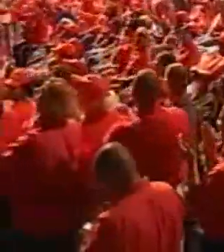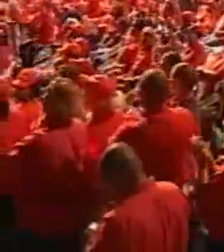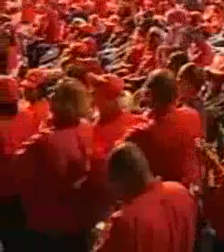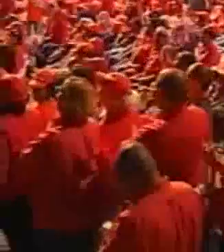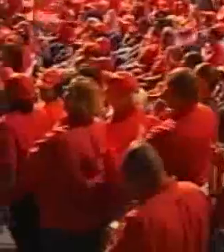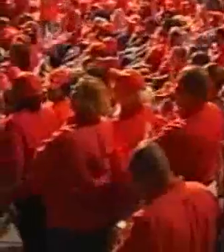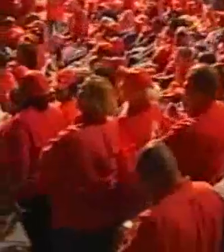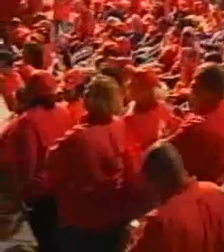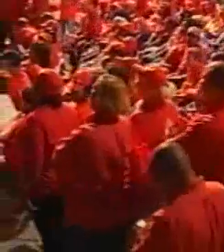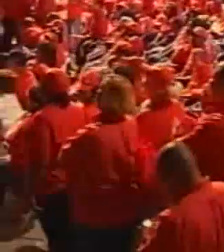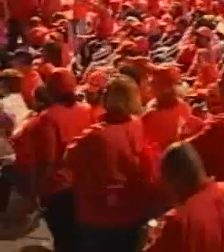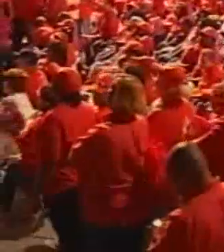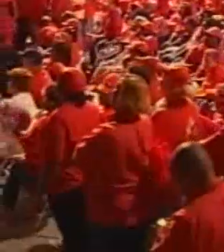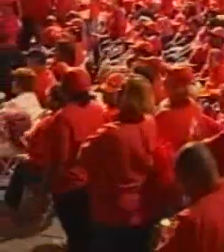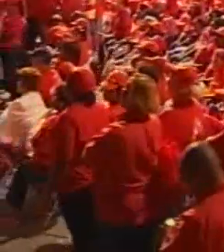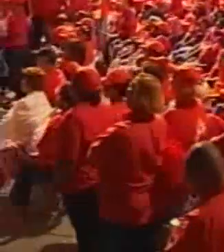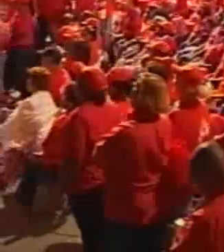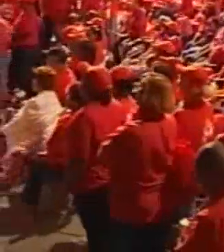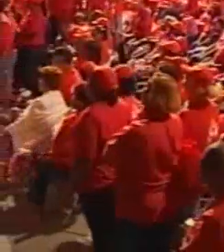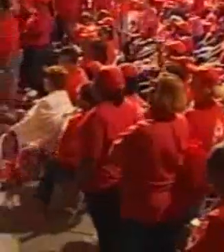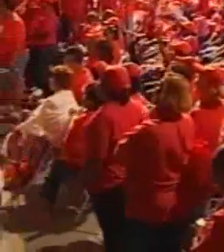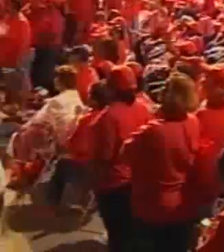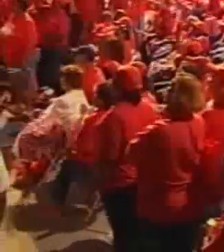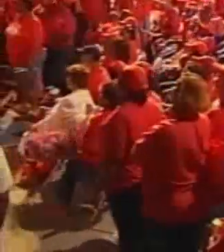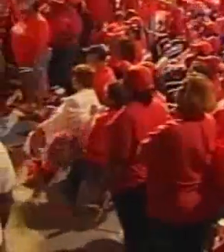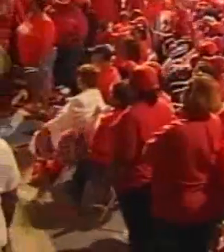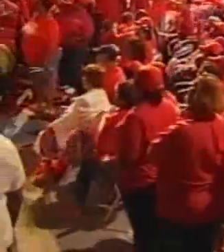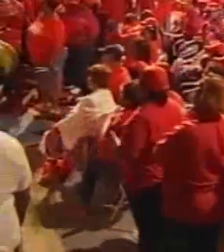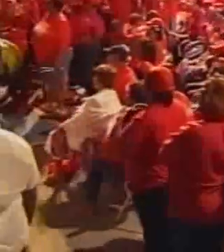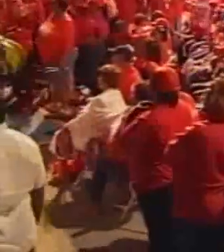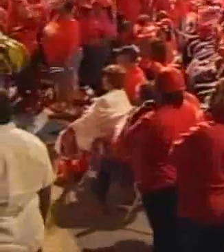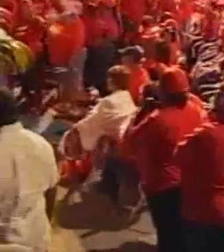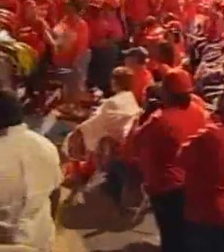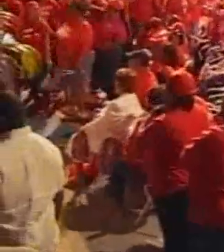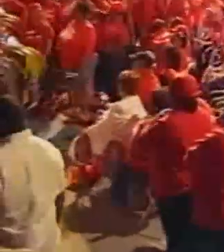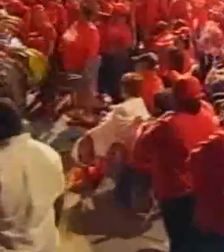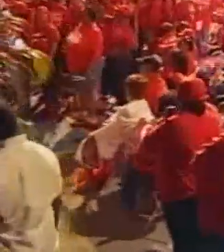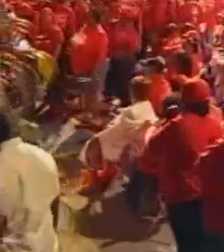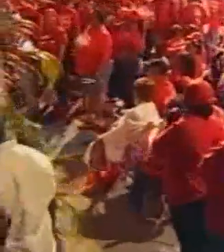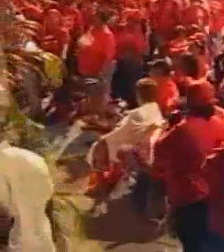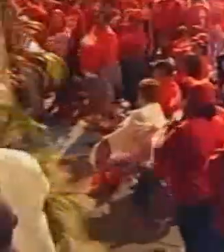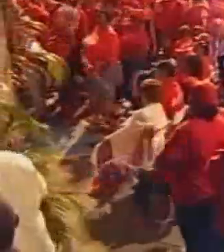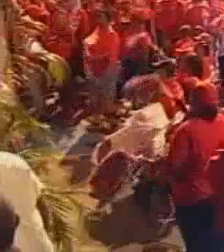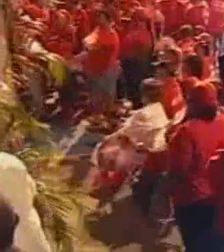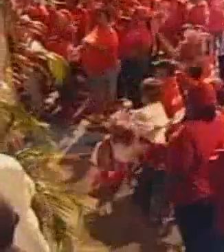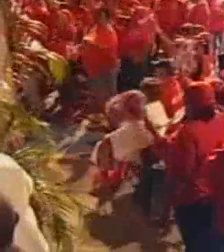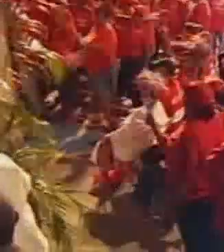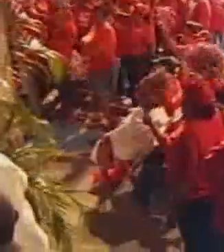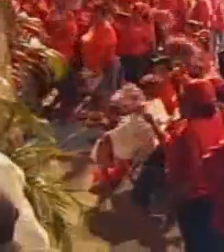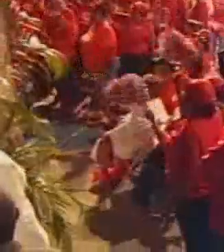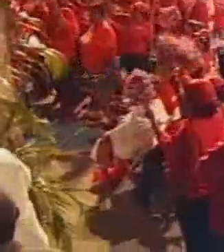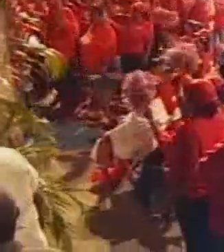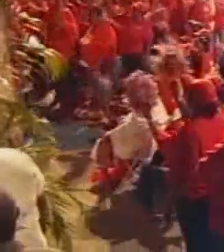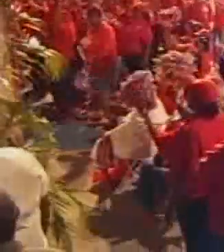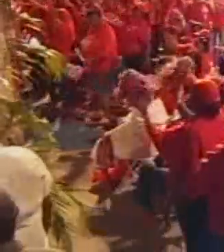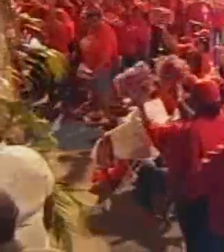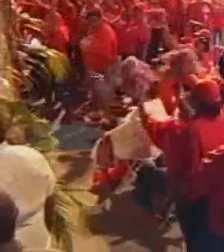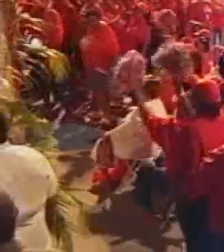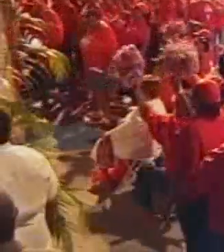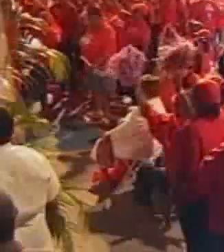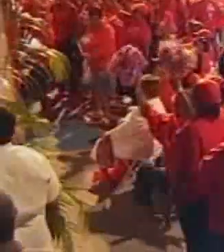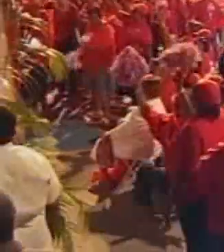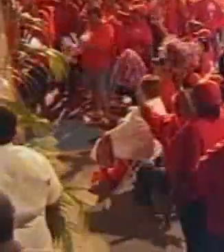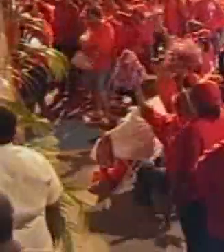Not the number of billeted people, the number of constables to walk the streets to prevent crime. Papa's got a brand new bag. Papa's got a brand